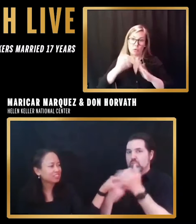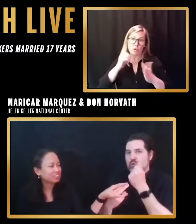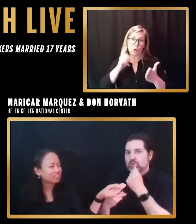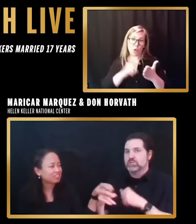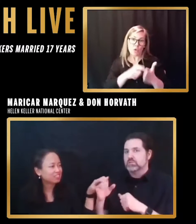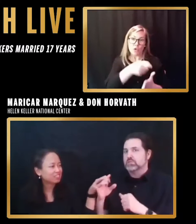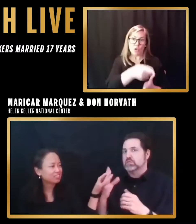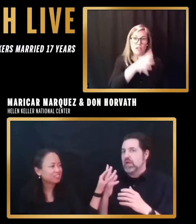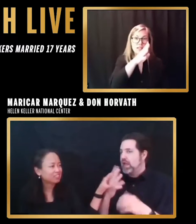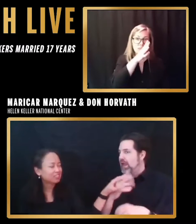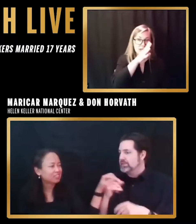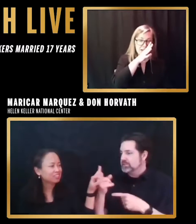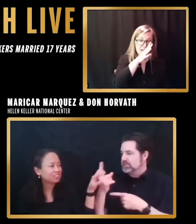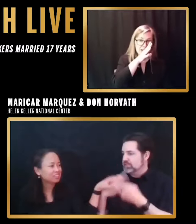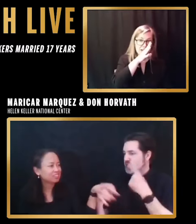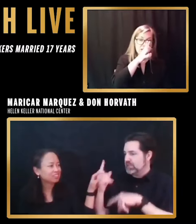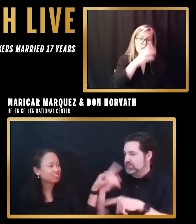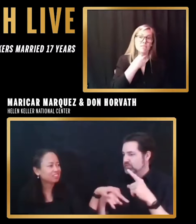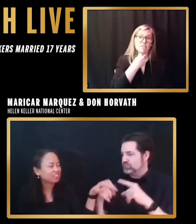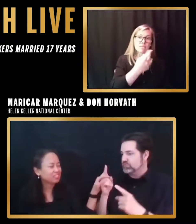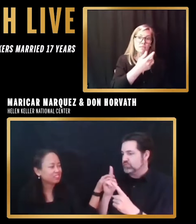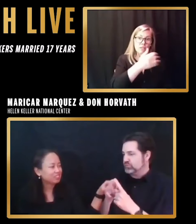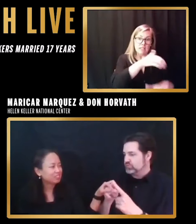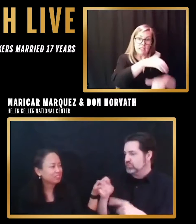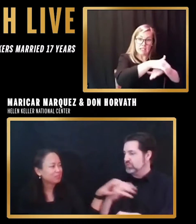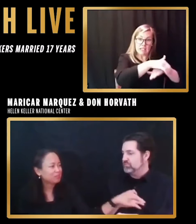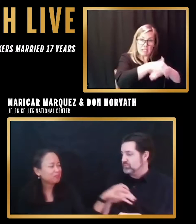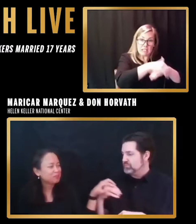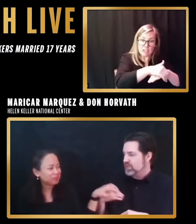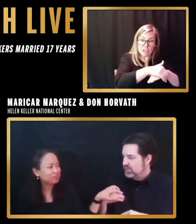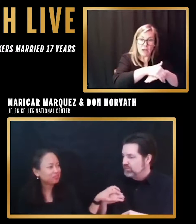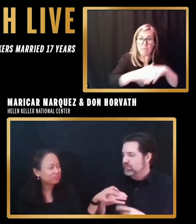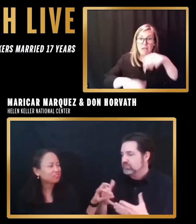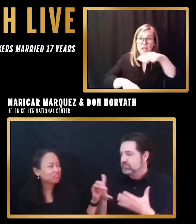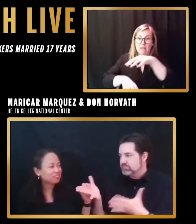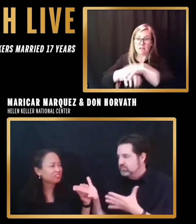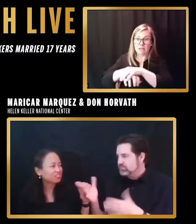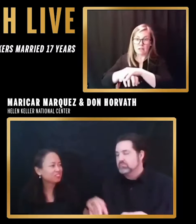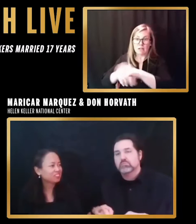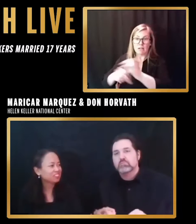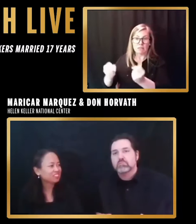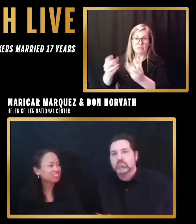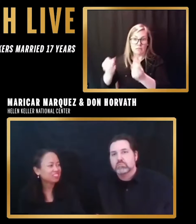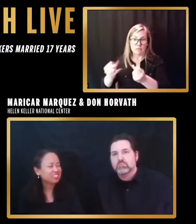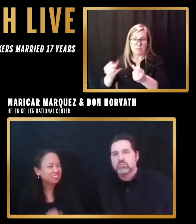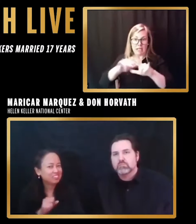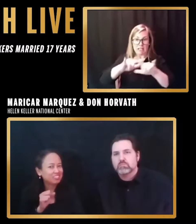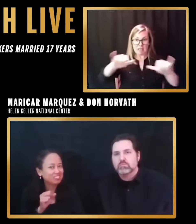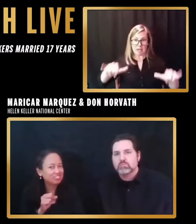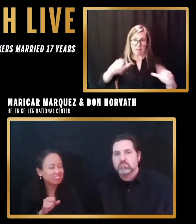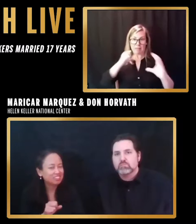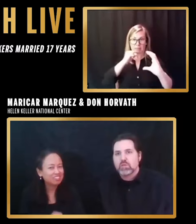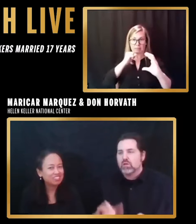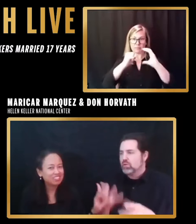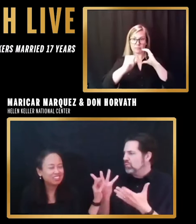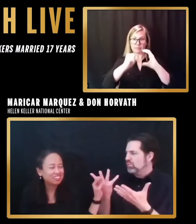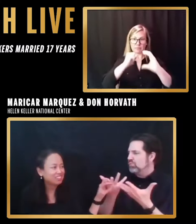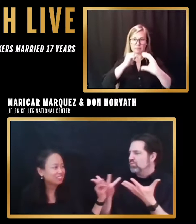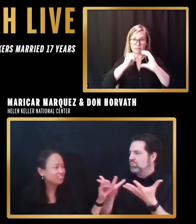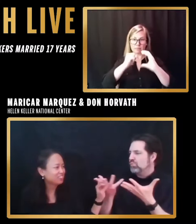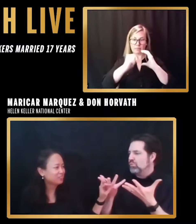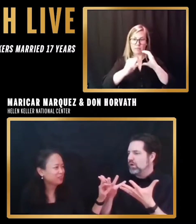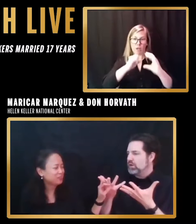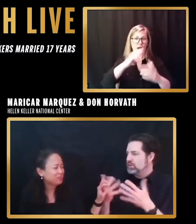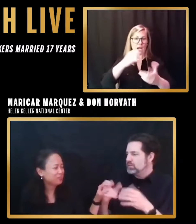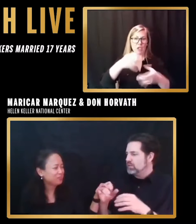speaking and signing to Maricar at the same time. Can you talk about what that mode of communication is called and a little bit about